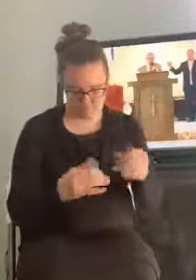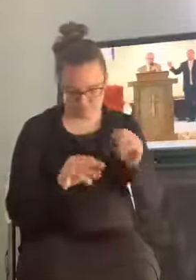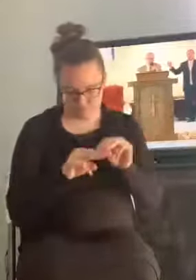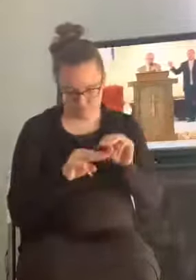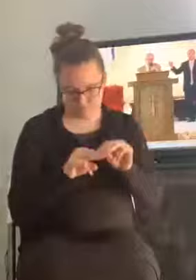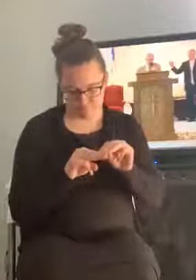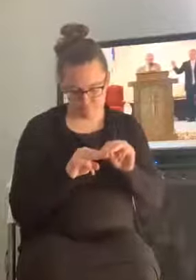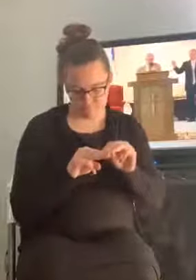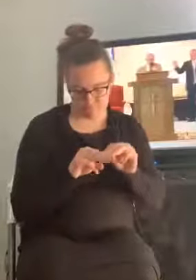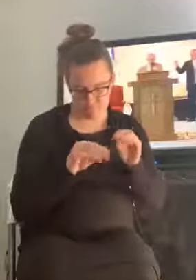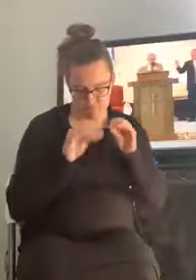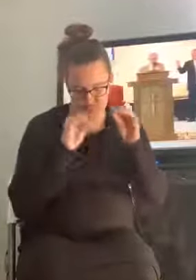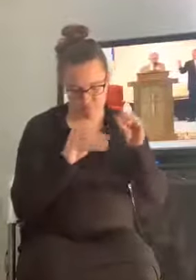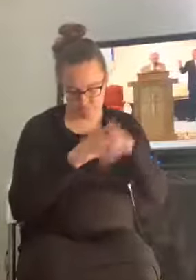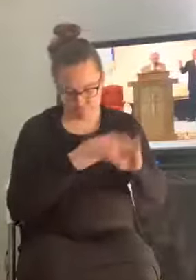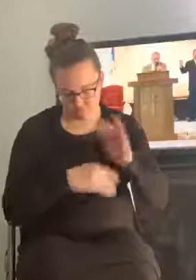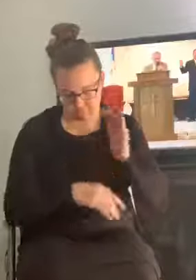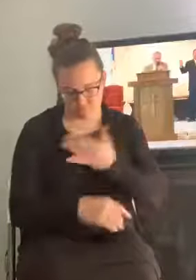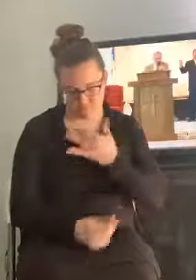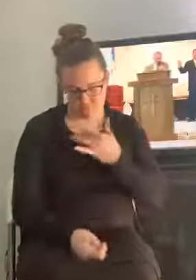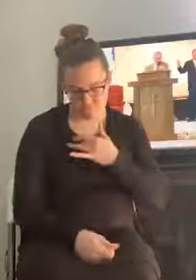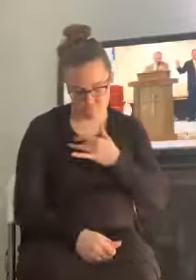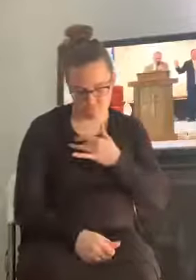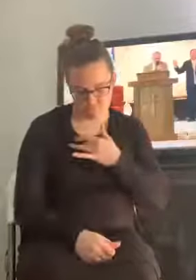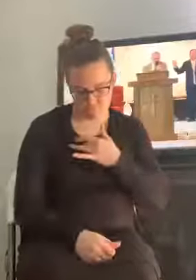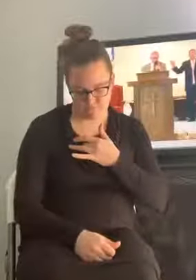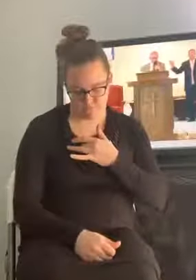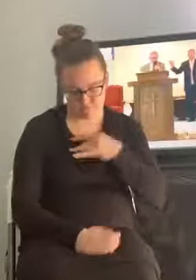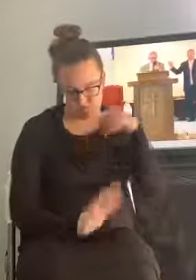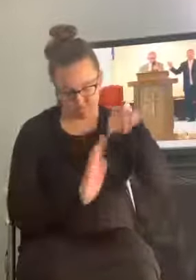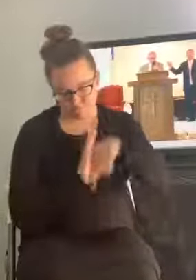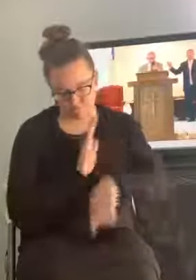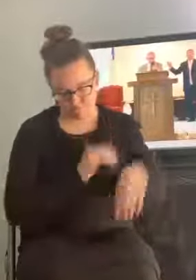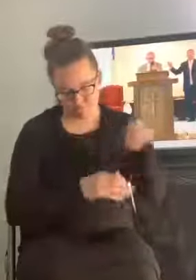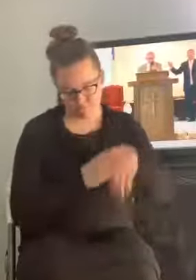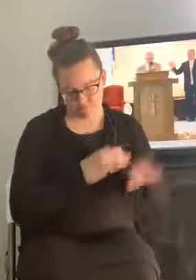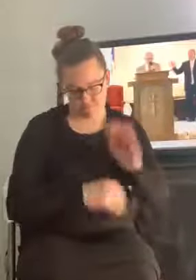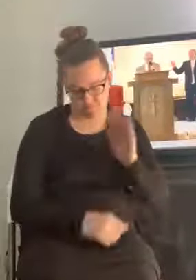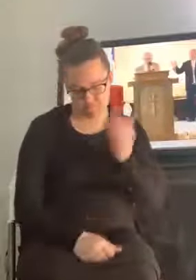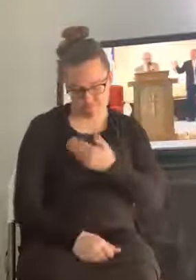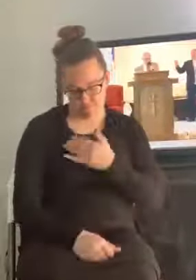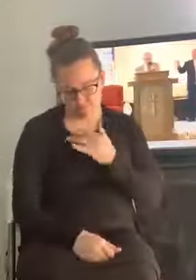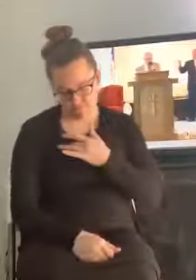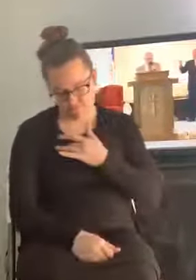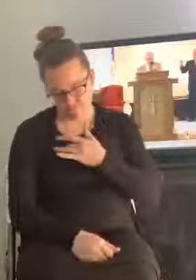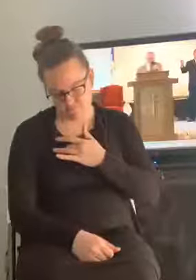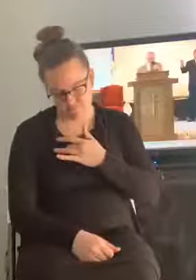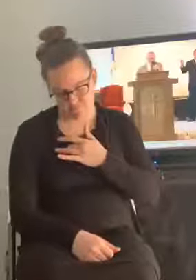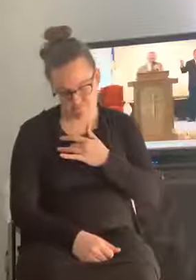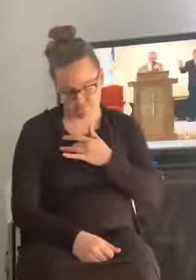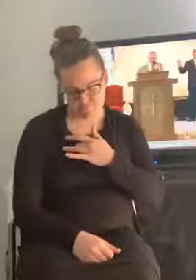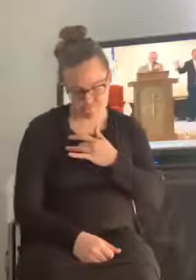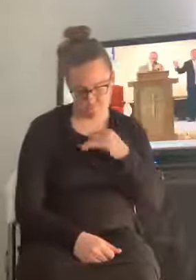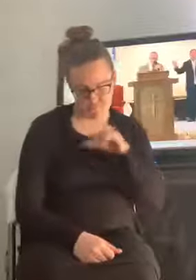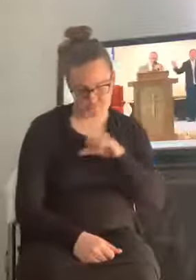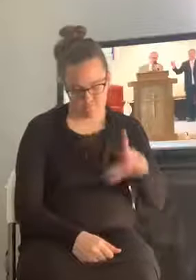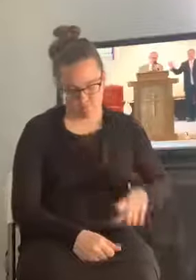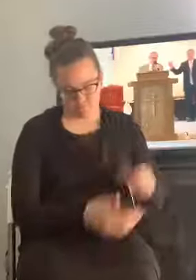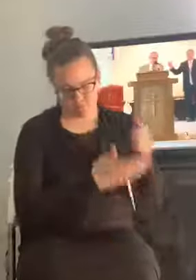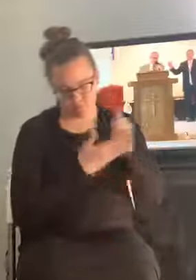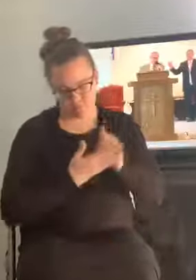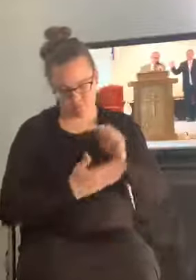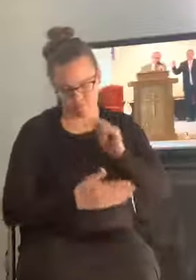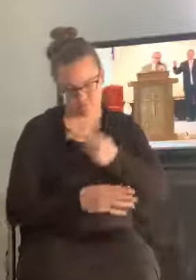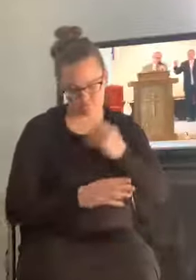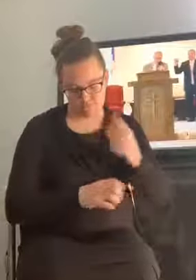hearts. Lord, let it be embedded in our hearts. Lord, God, that it will not ever be removed. Lord, let it be a help and a strength to